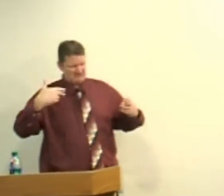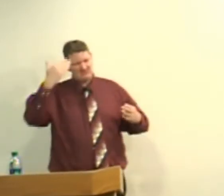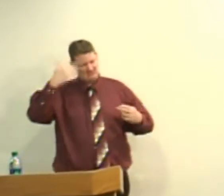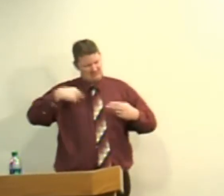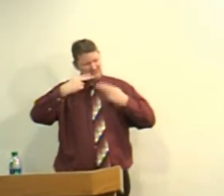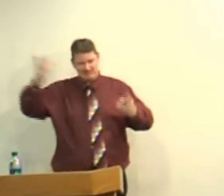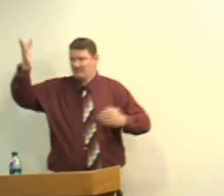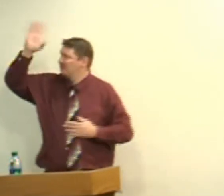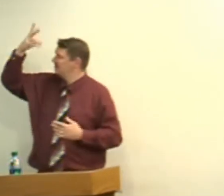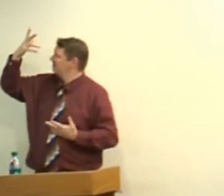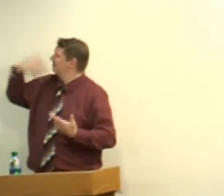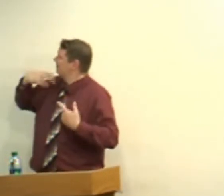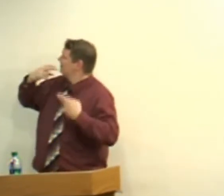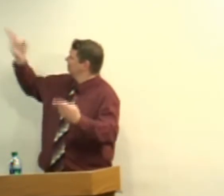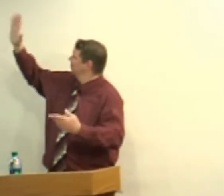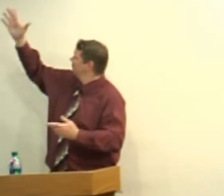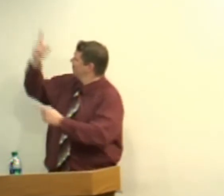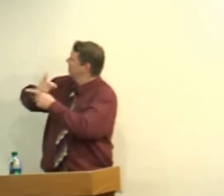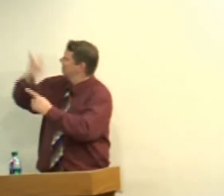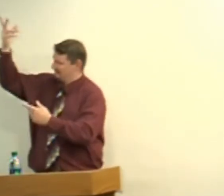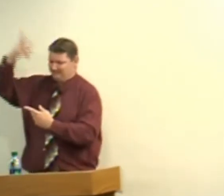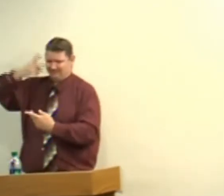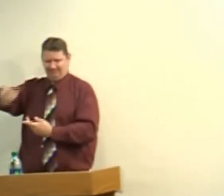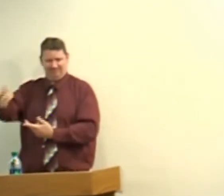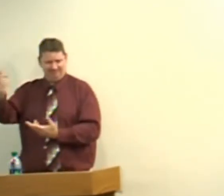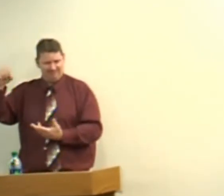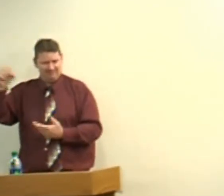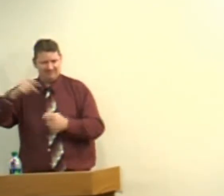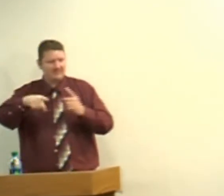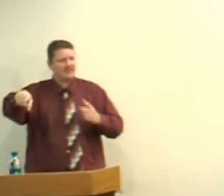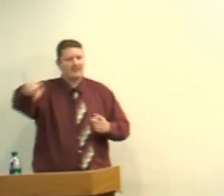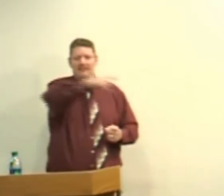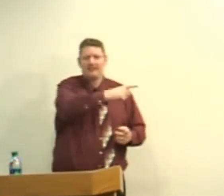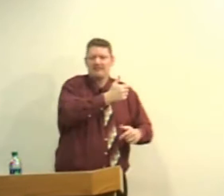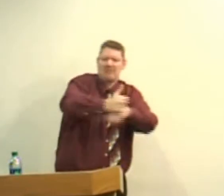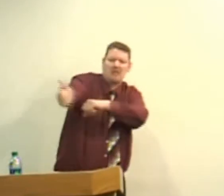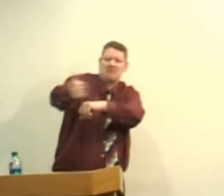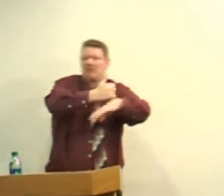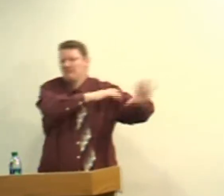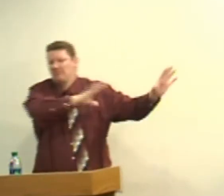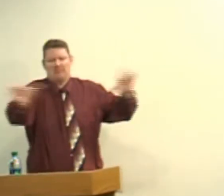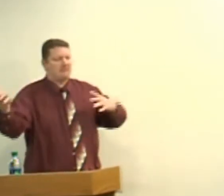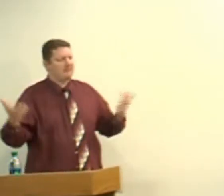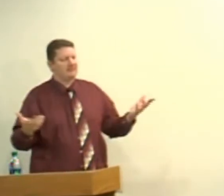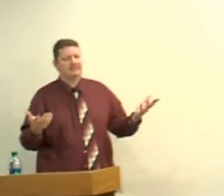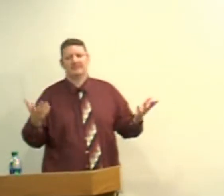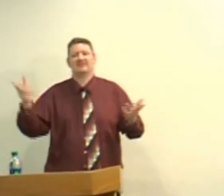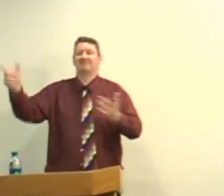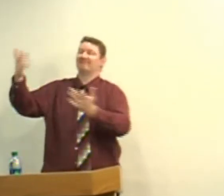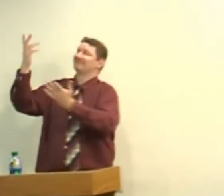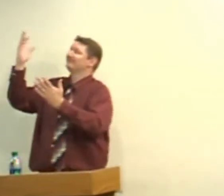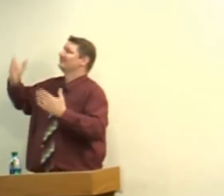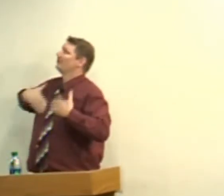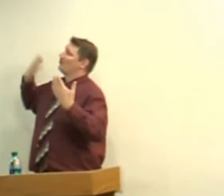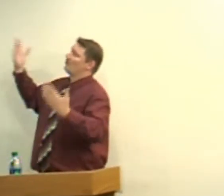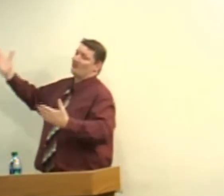all the bad things that are happening and saying, know, Lord, you know I'm innocent. You know, you saw, you see right, and they want to blame other people as well.